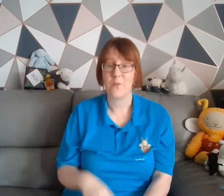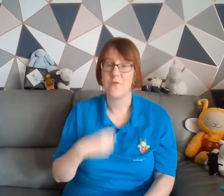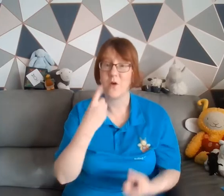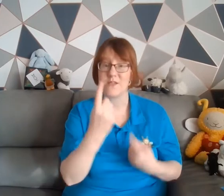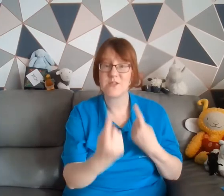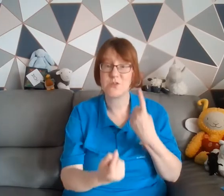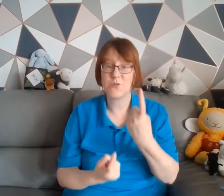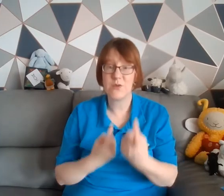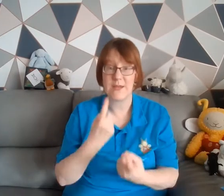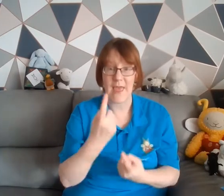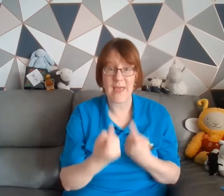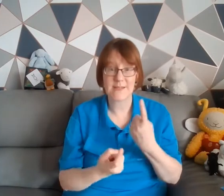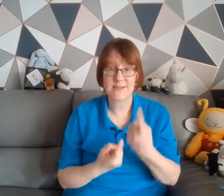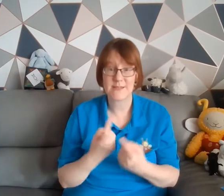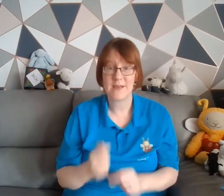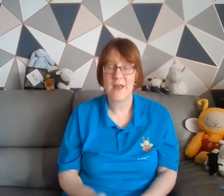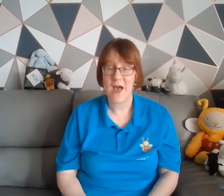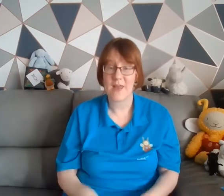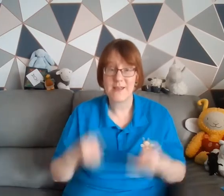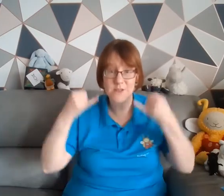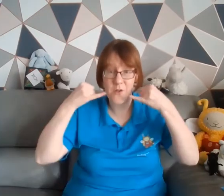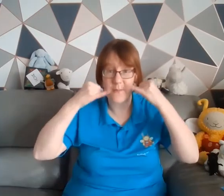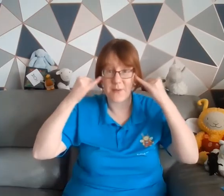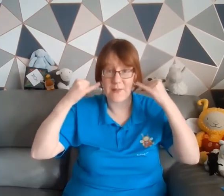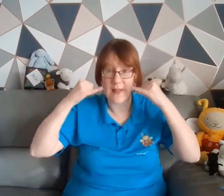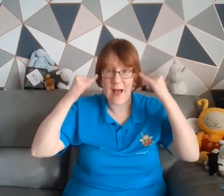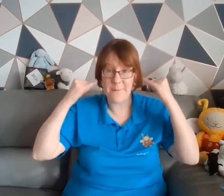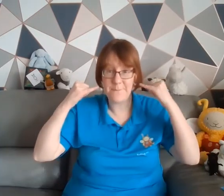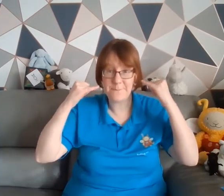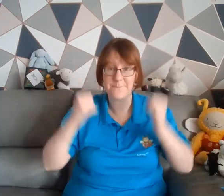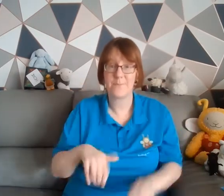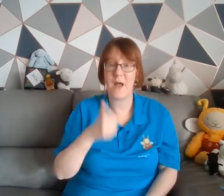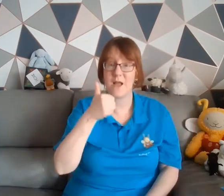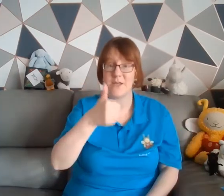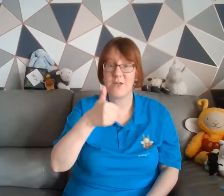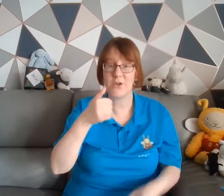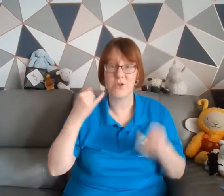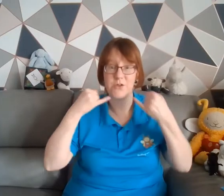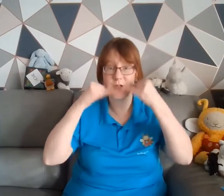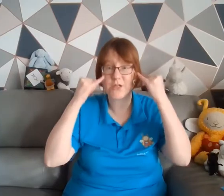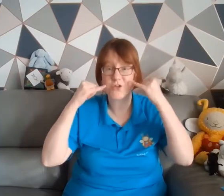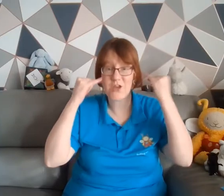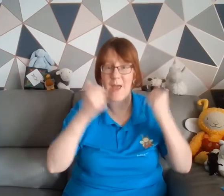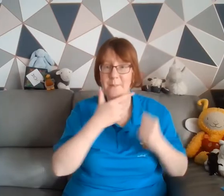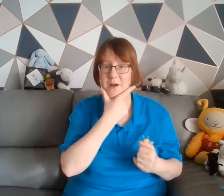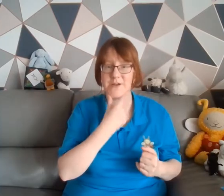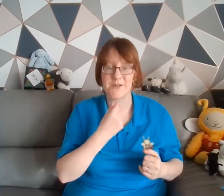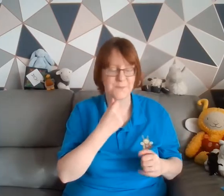we've got a story next, and it's all about a lamb and a good shepherd.